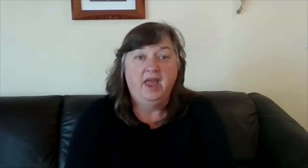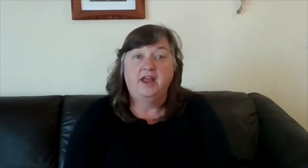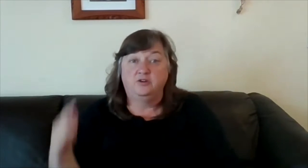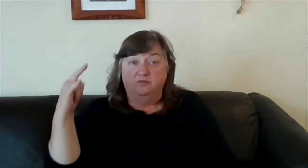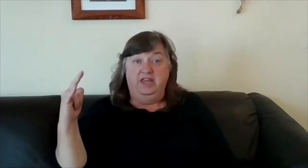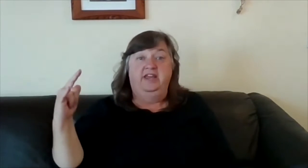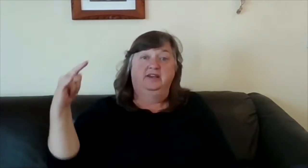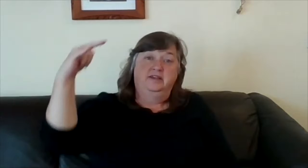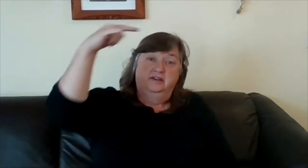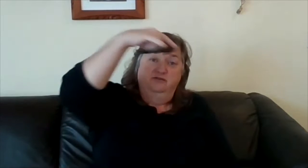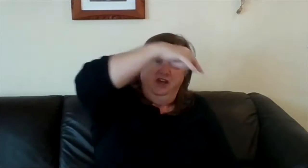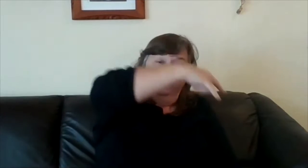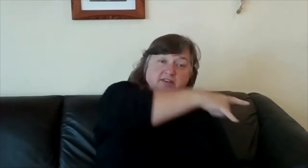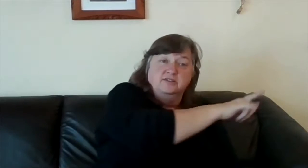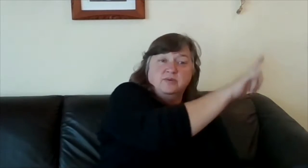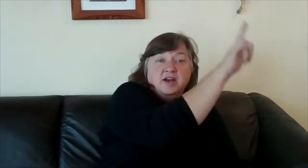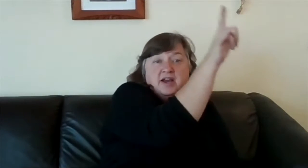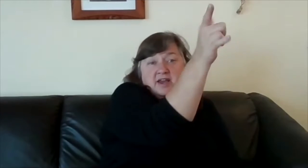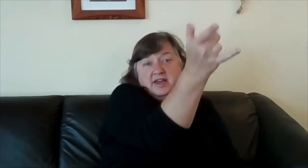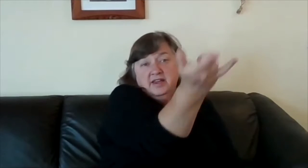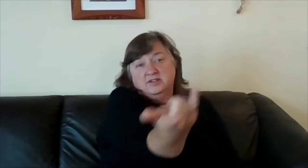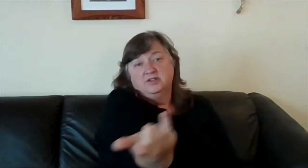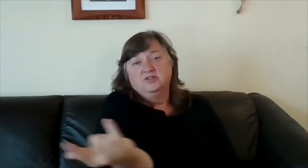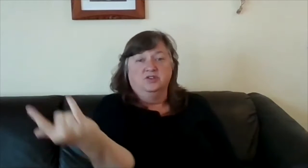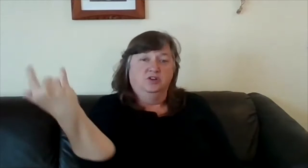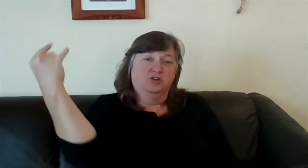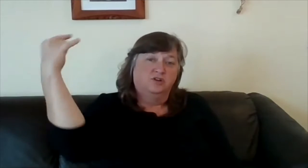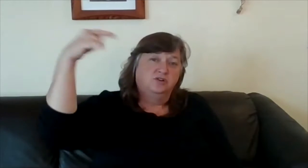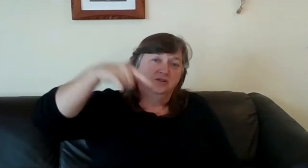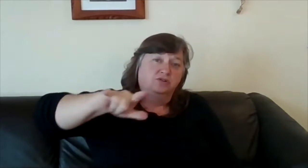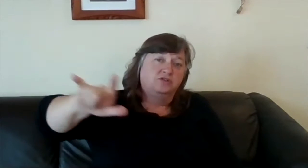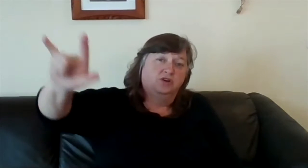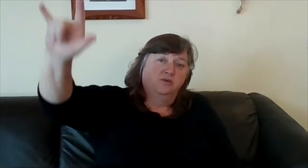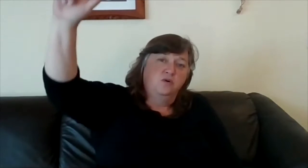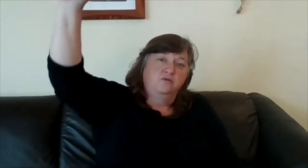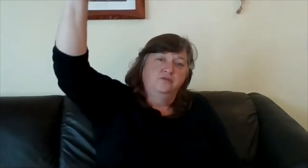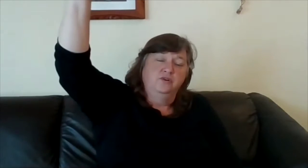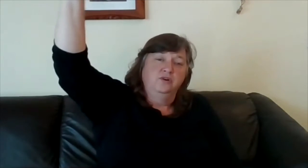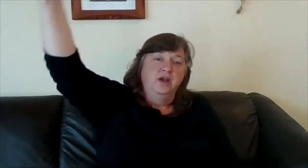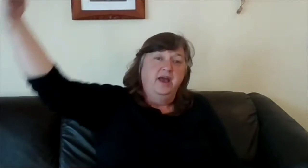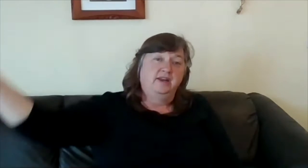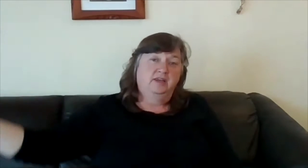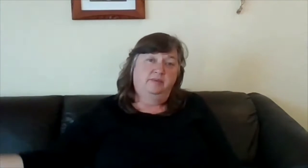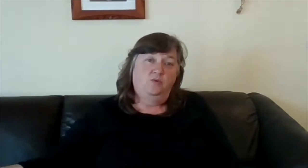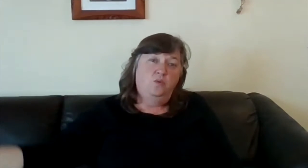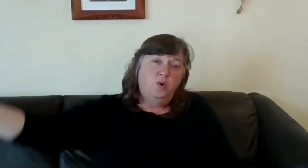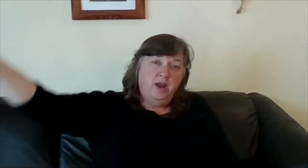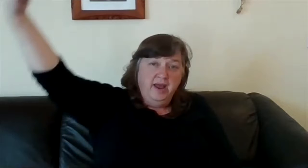And your plane can fly this way and turn circles, go over, and it can be